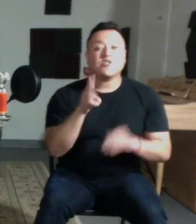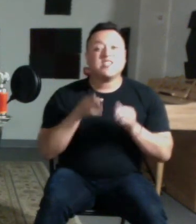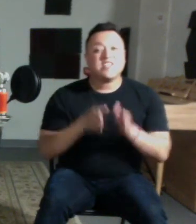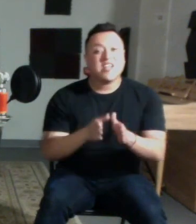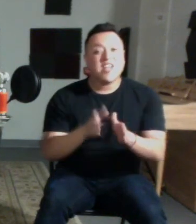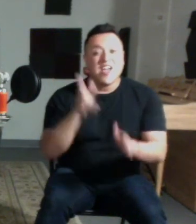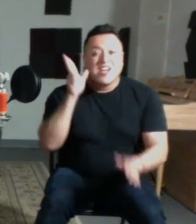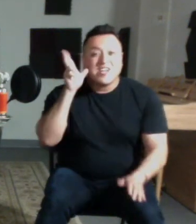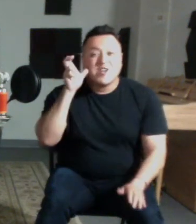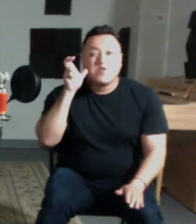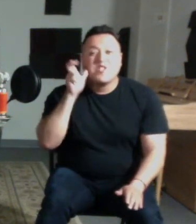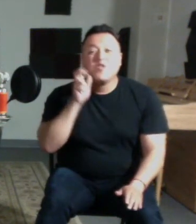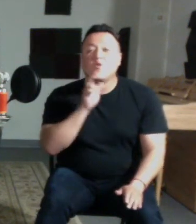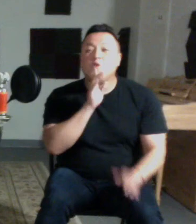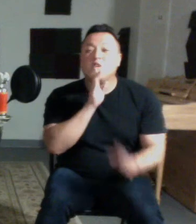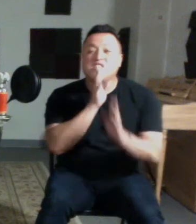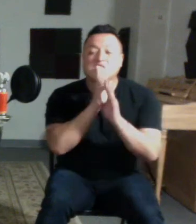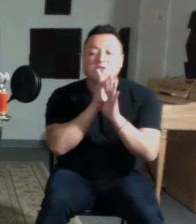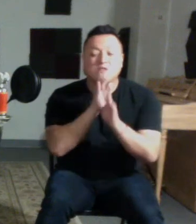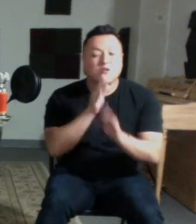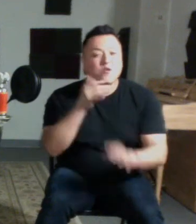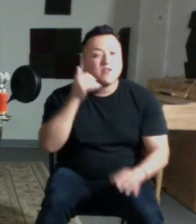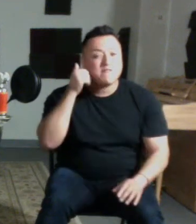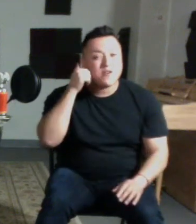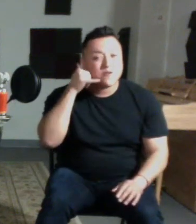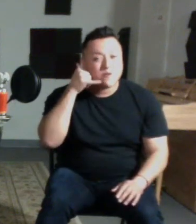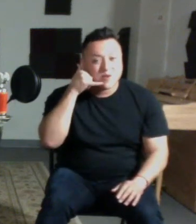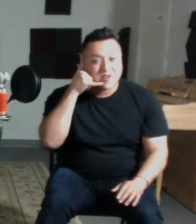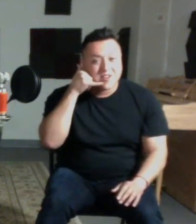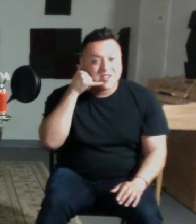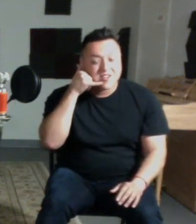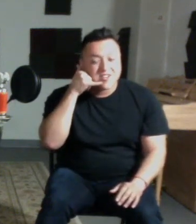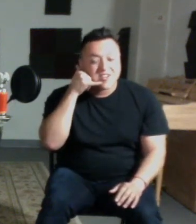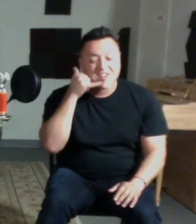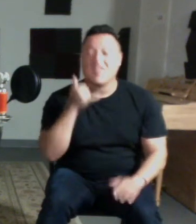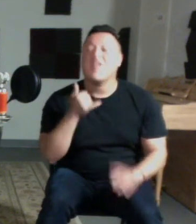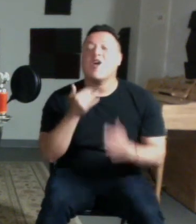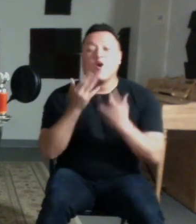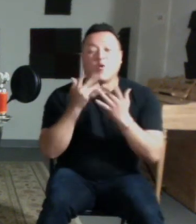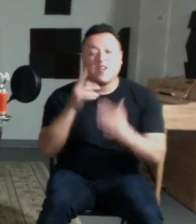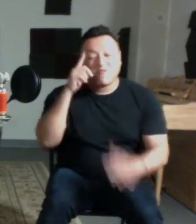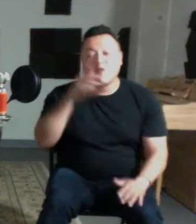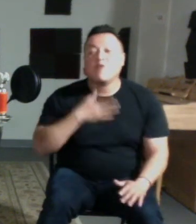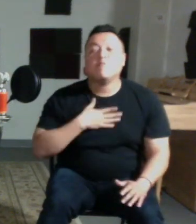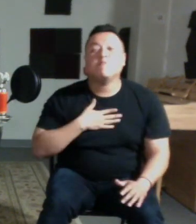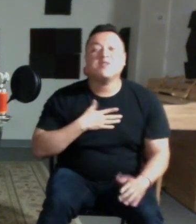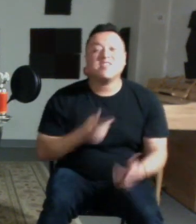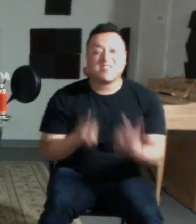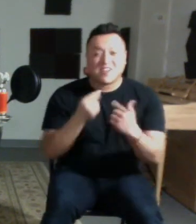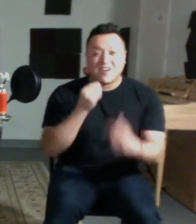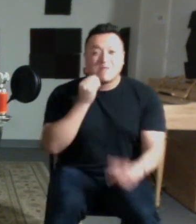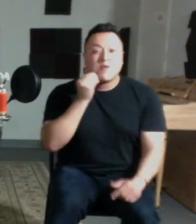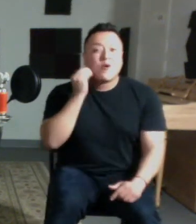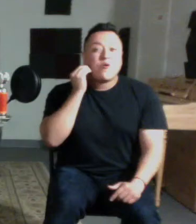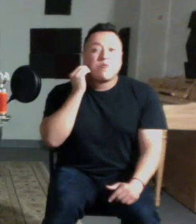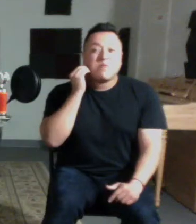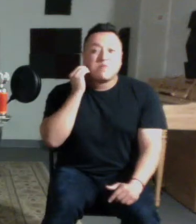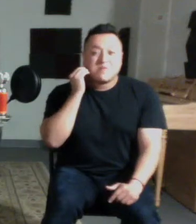Street, hearing you whisper through the phone, wait for me to come home.